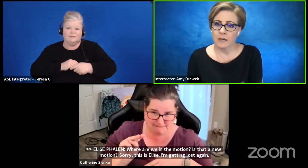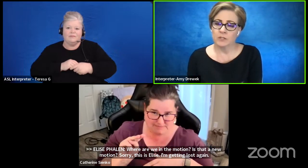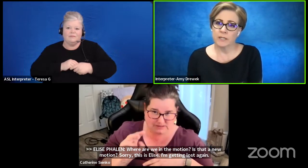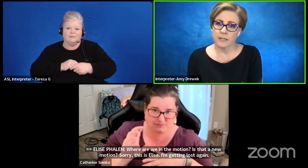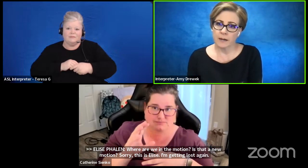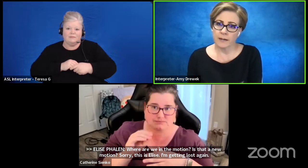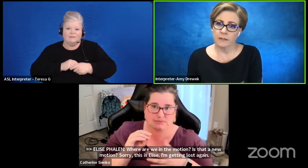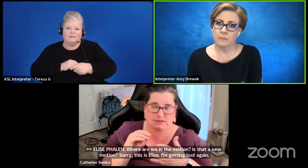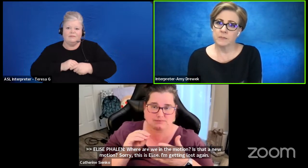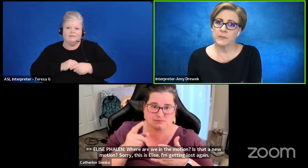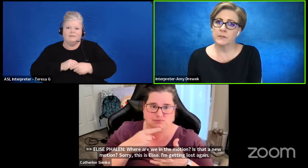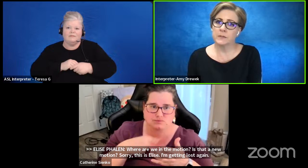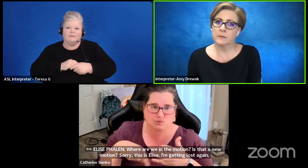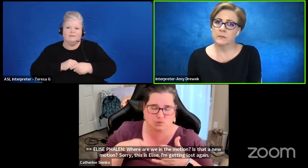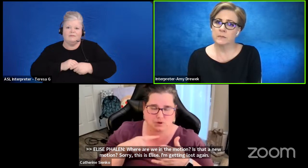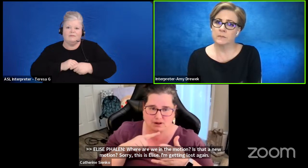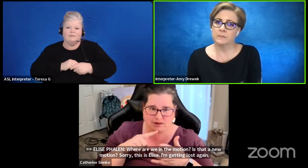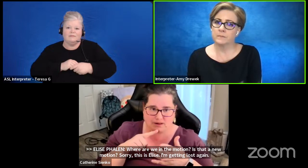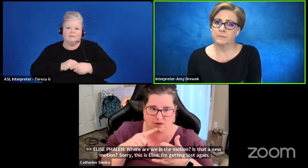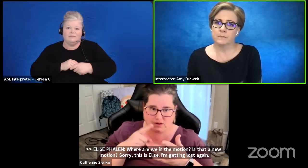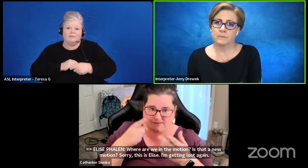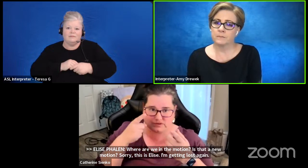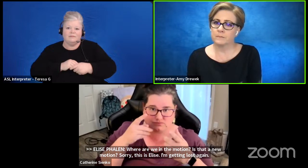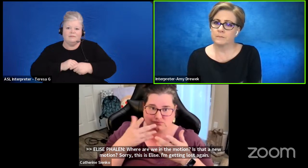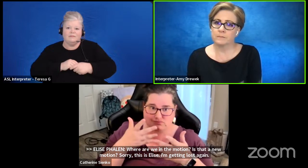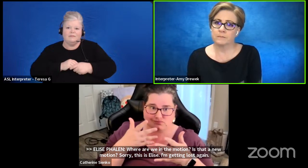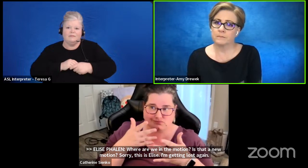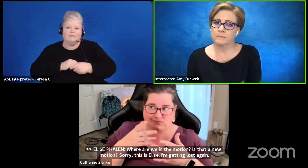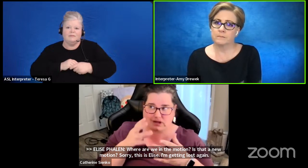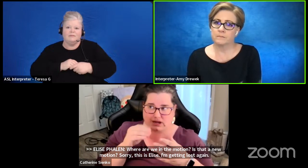the remaining agenda items